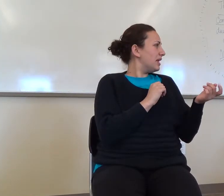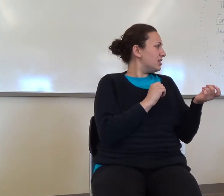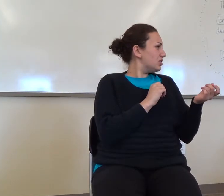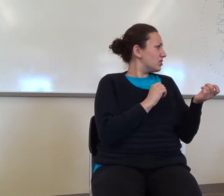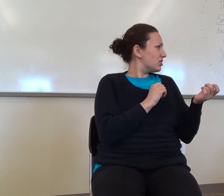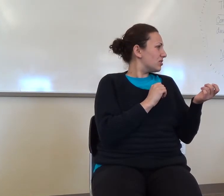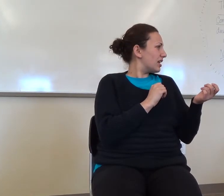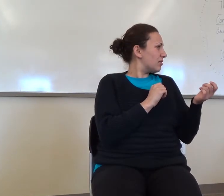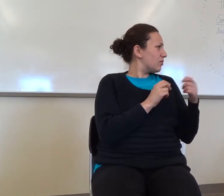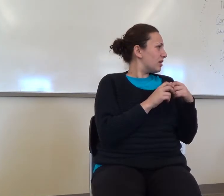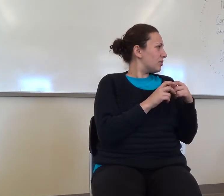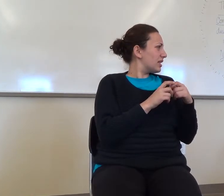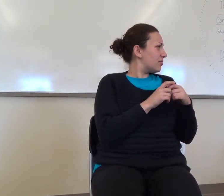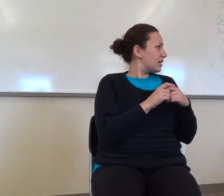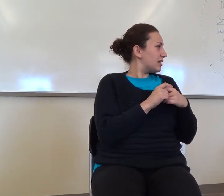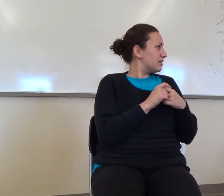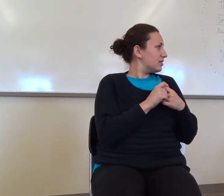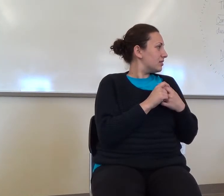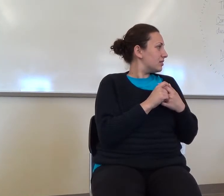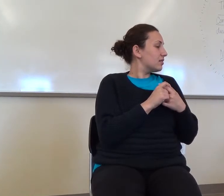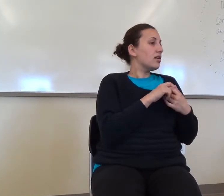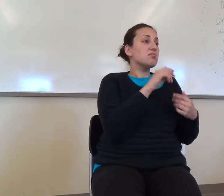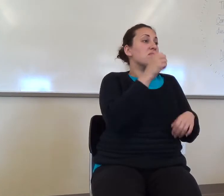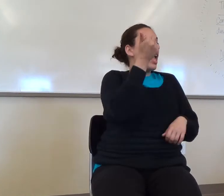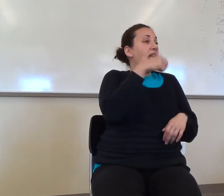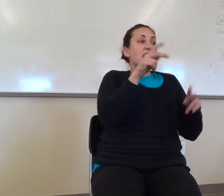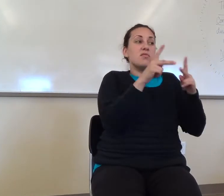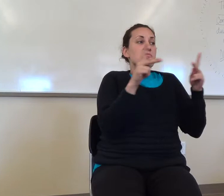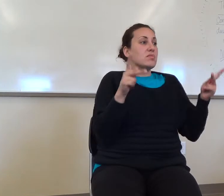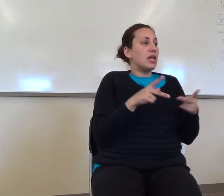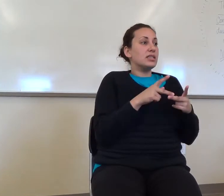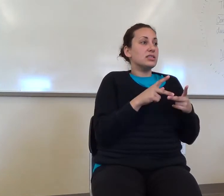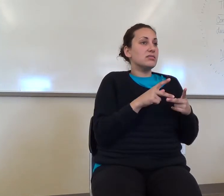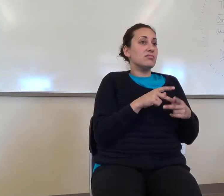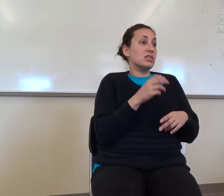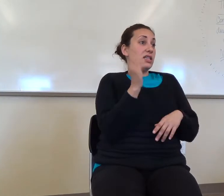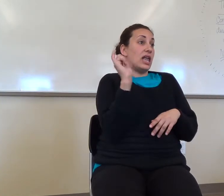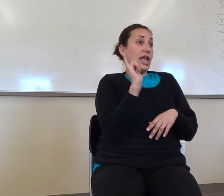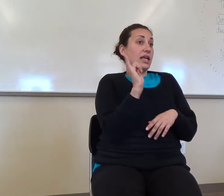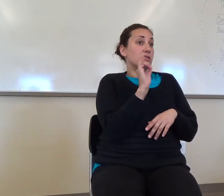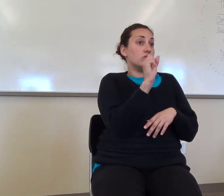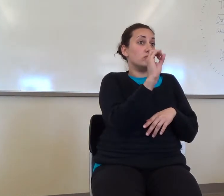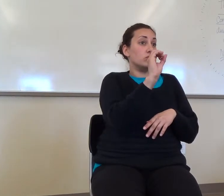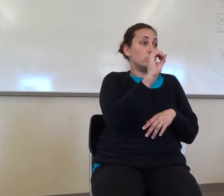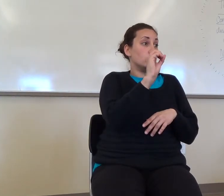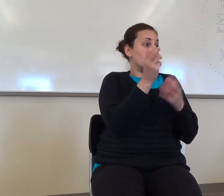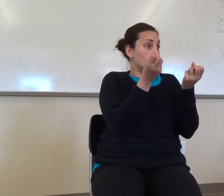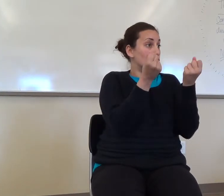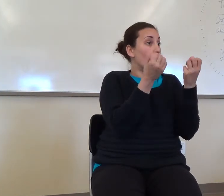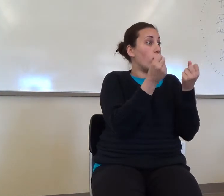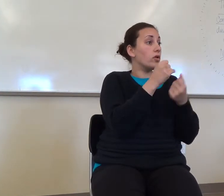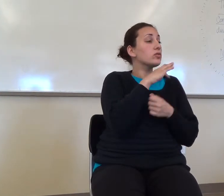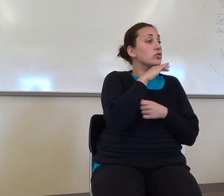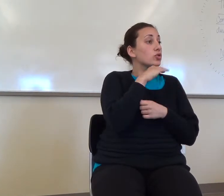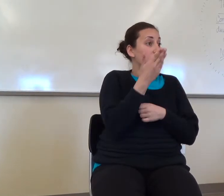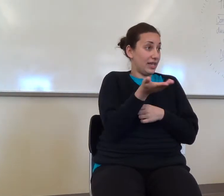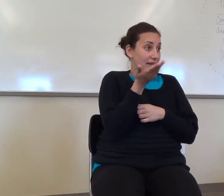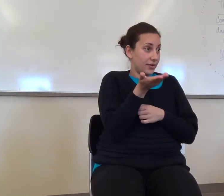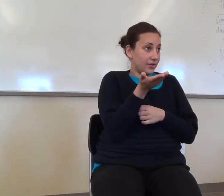beach or like where would that be? Could be anywhere. The soil around here is sandy. Yeah, this is considered sandy.